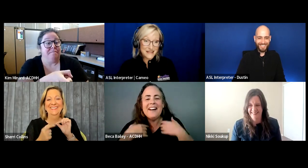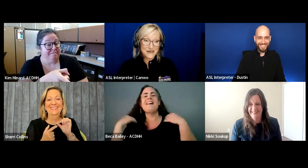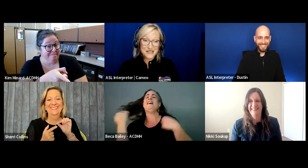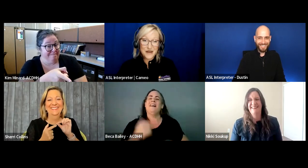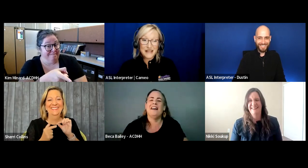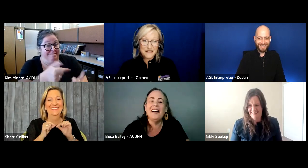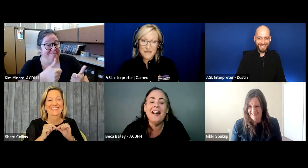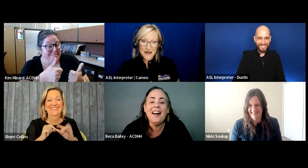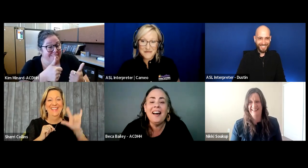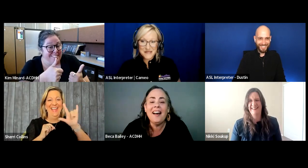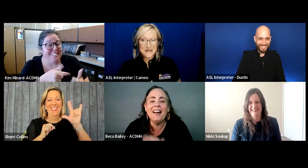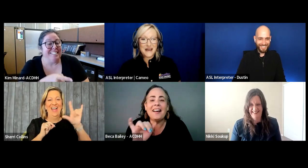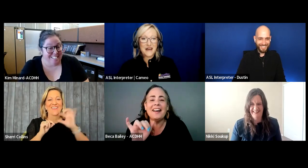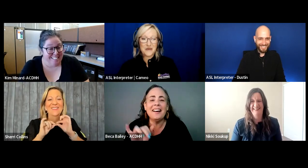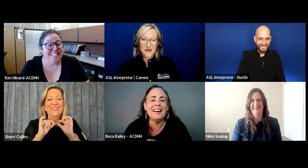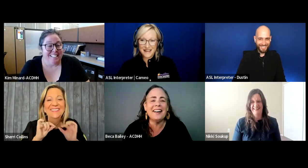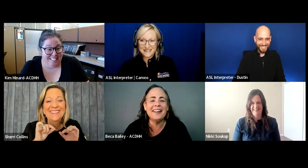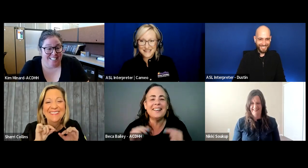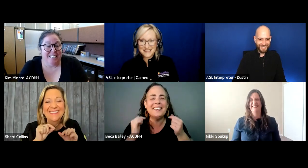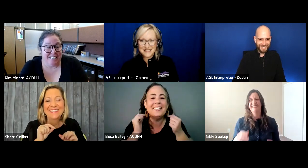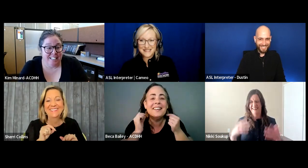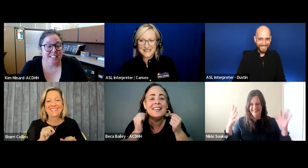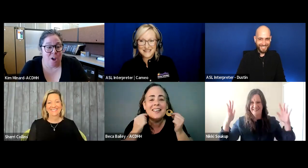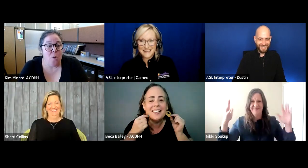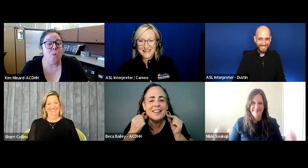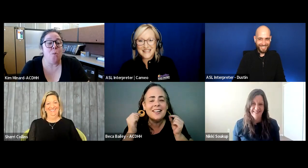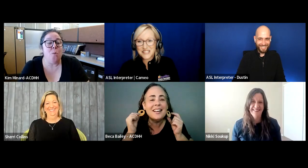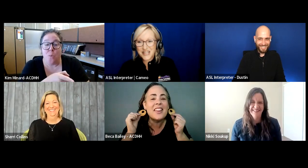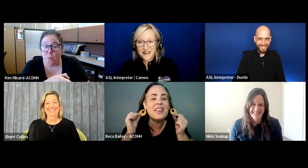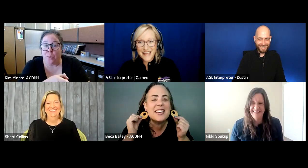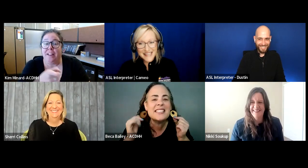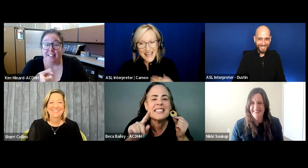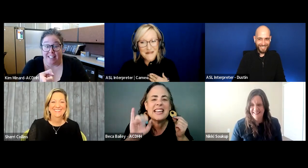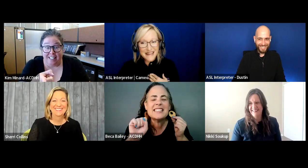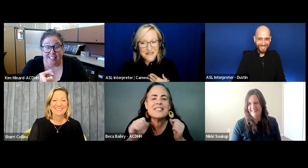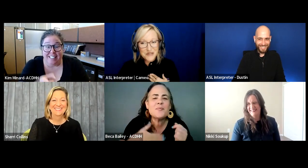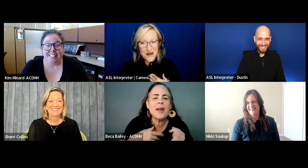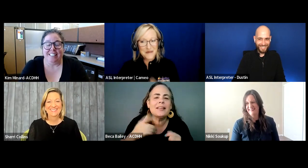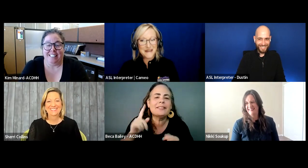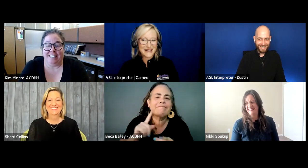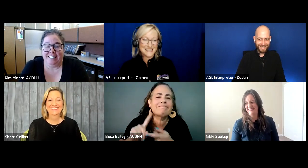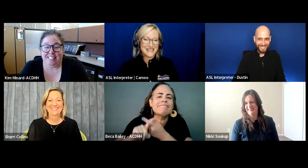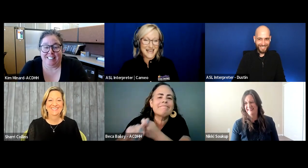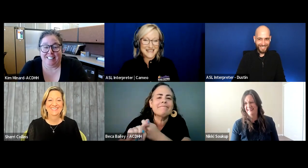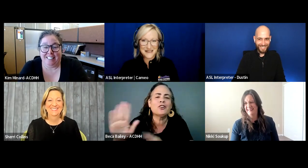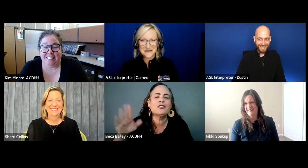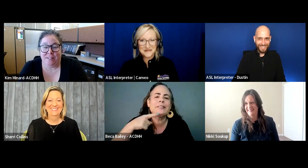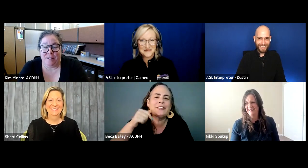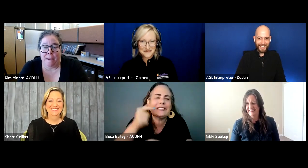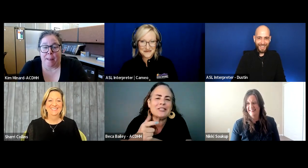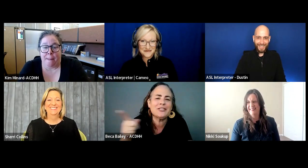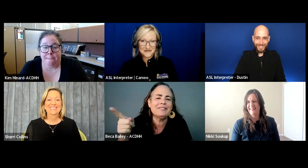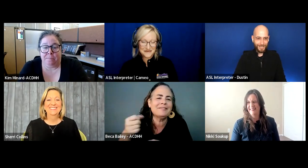I bought these earrings directly from them. So another way. And this is Sherry. Yes, I have my I love you charm on my necklace today.